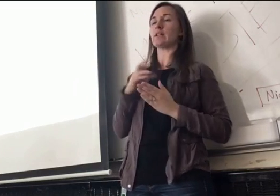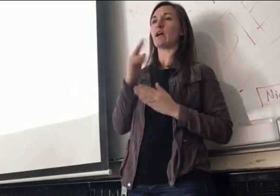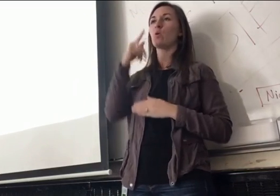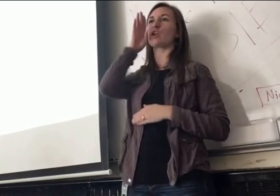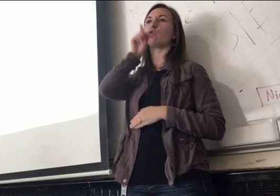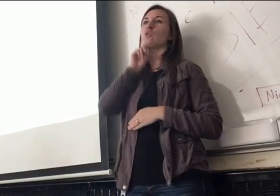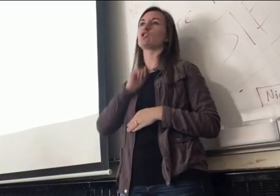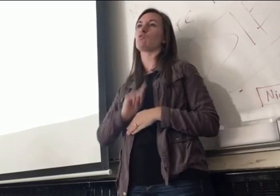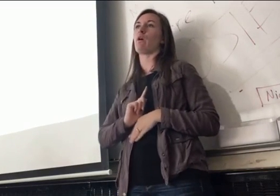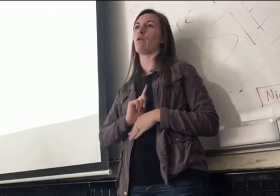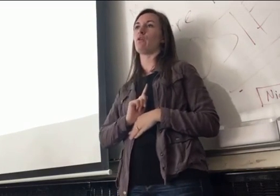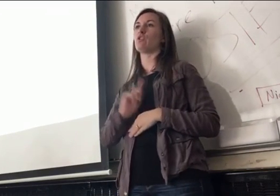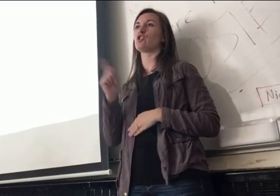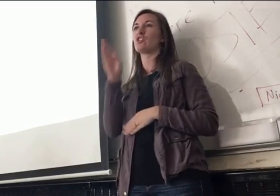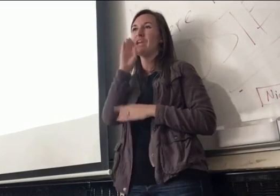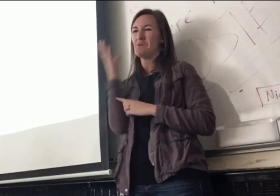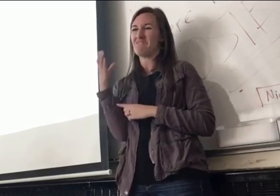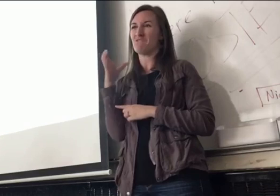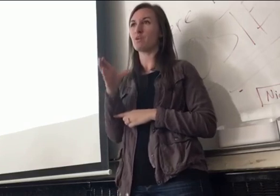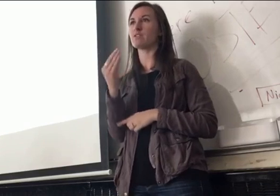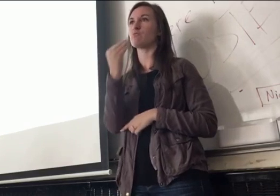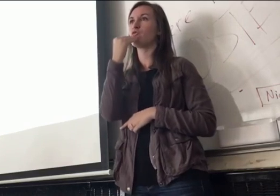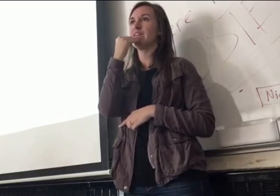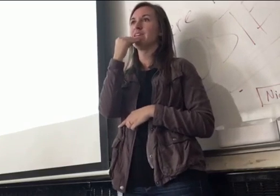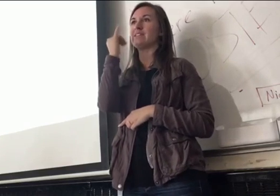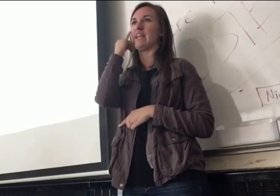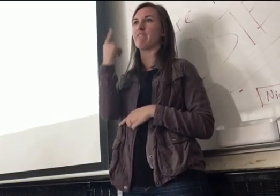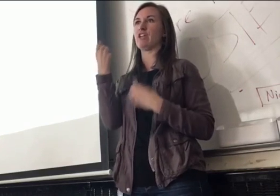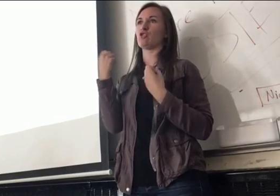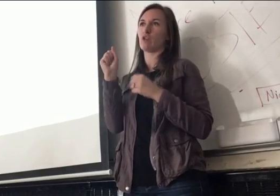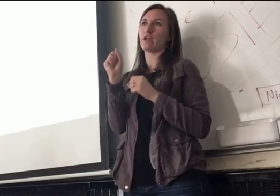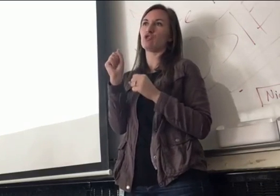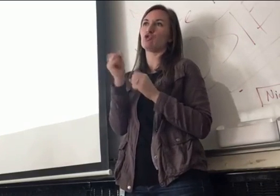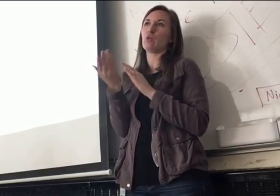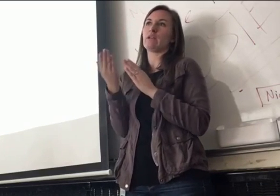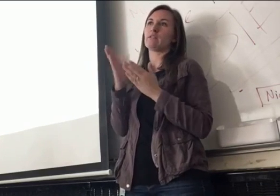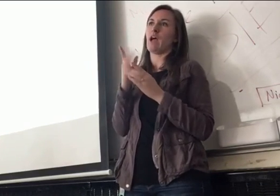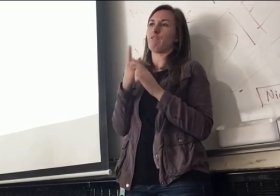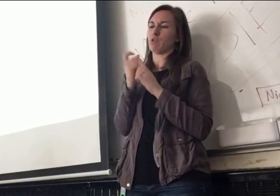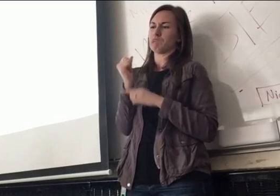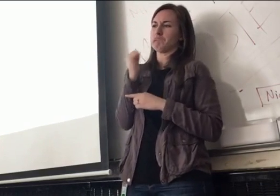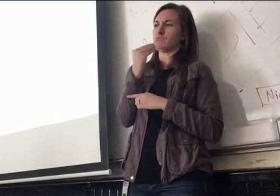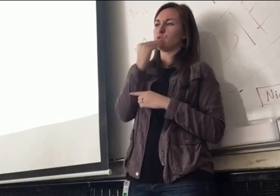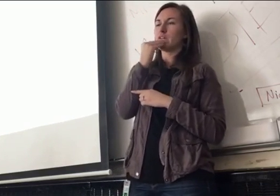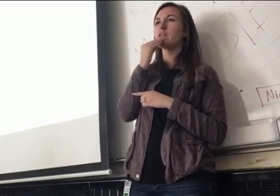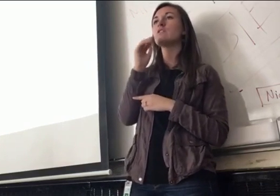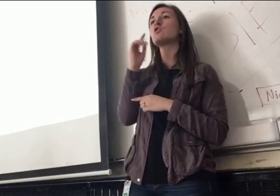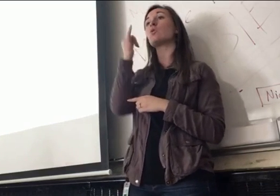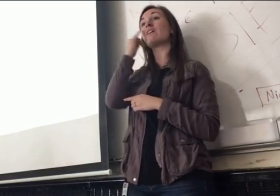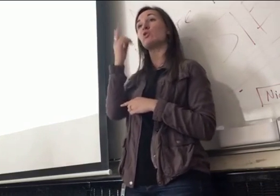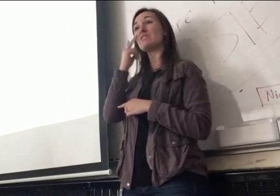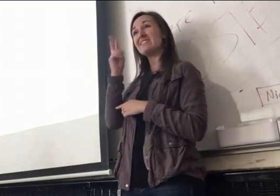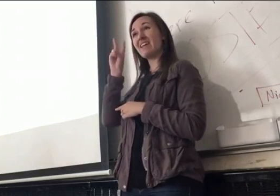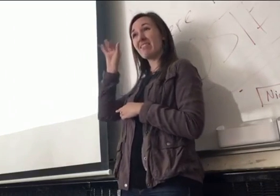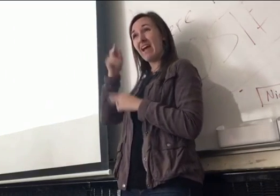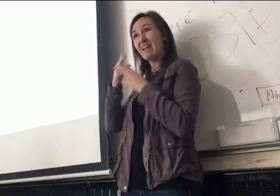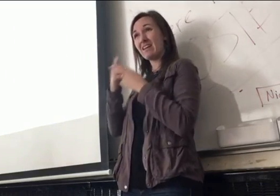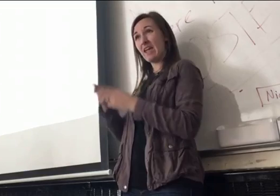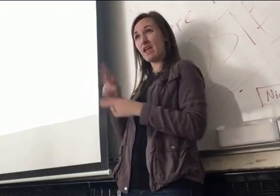It became pretty ruthless on this Middle Passage. So if you again see Equiano, just know it's going to be a Middle Passage